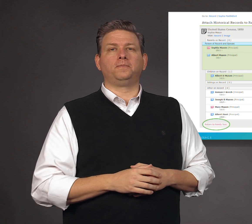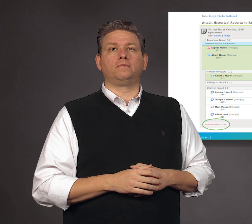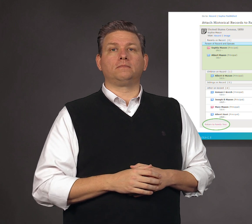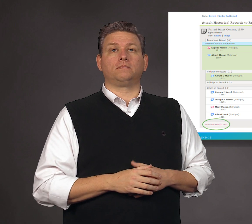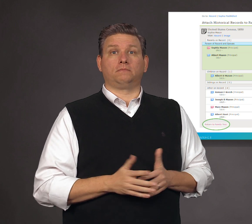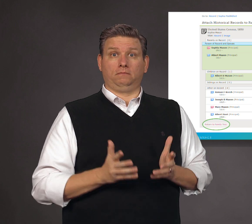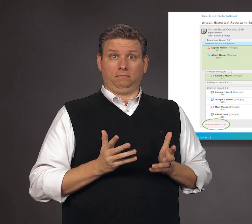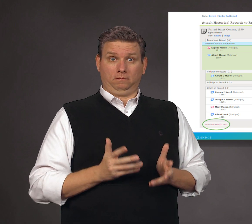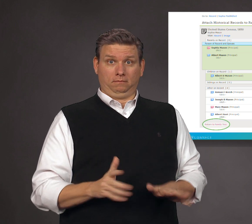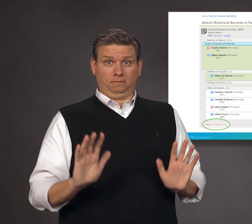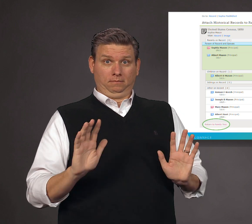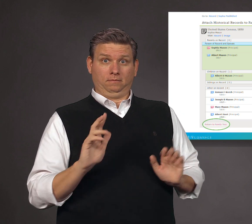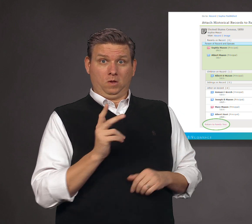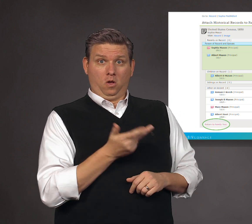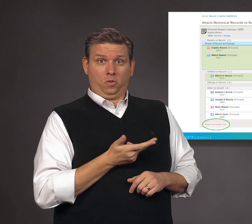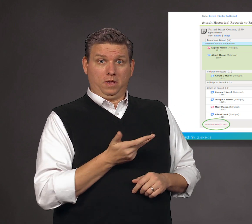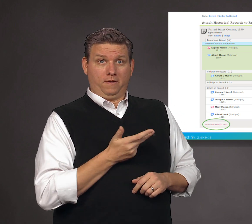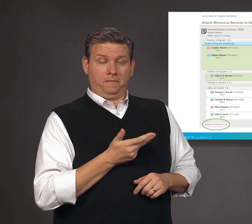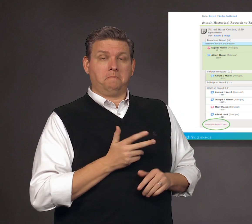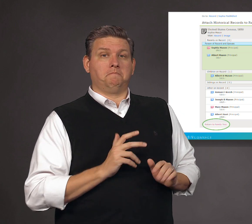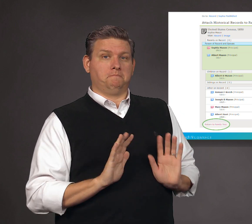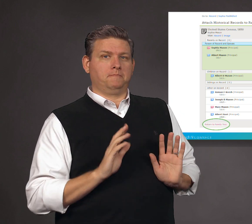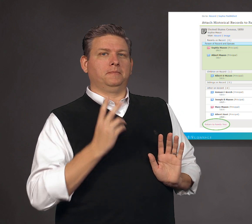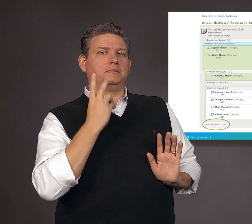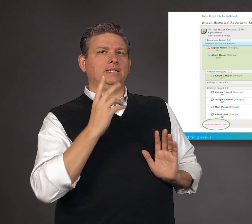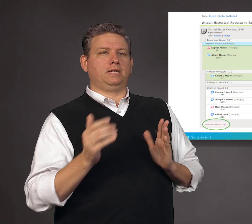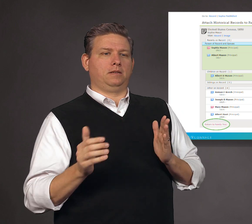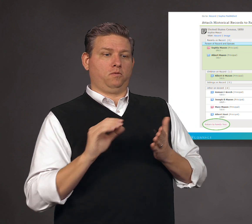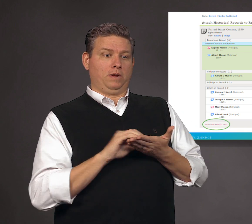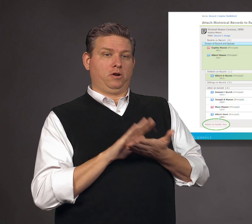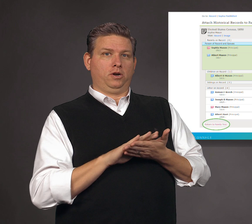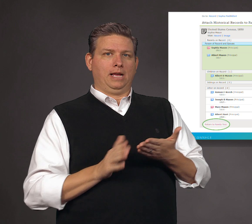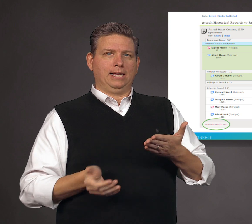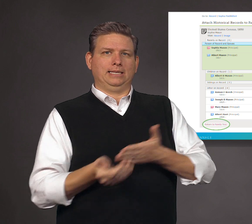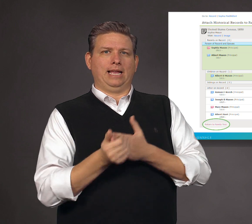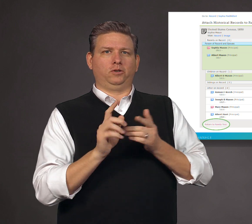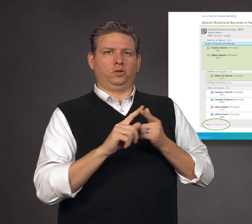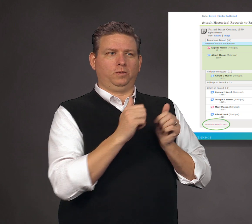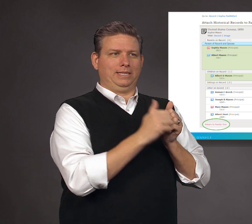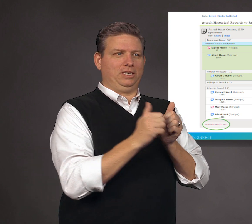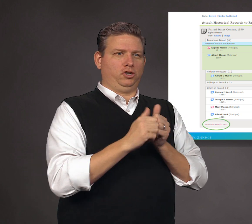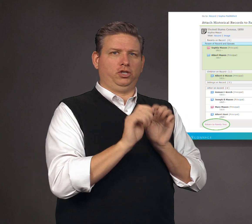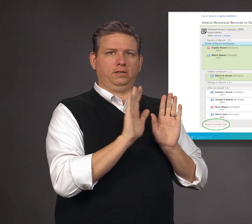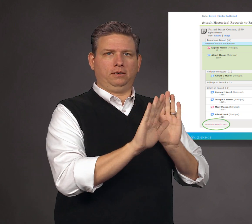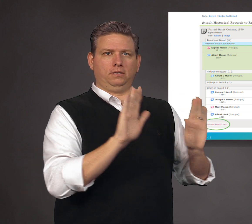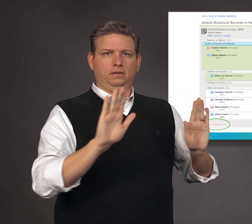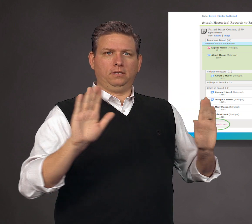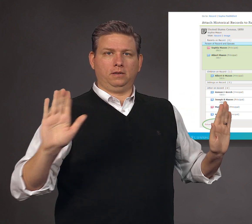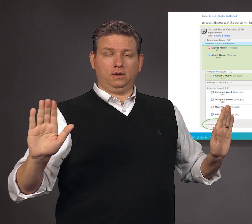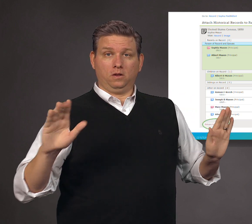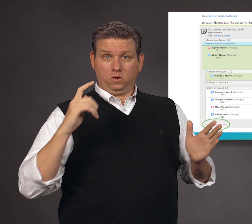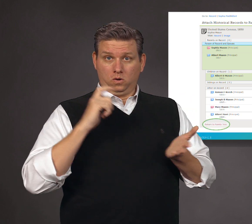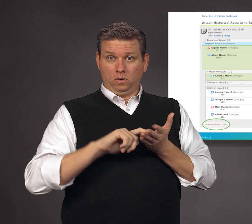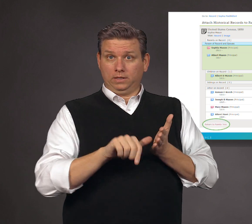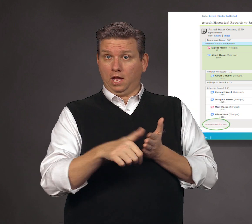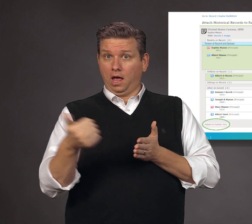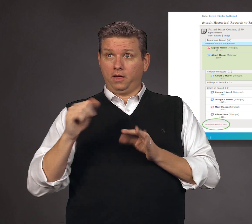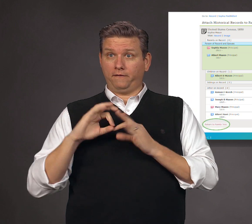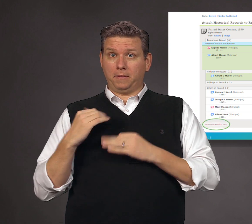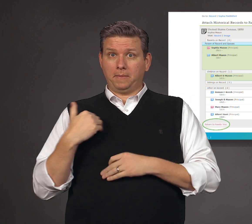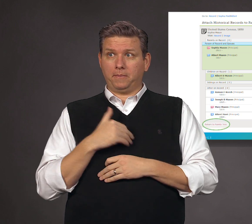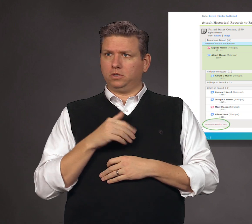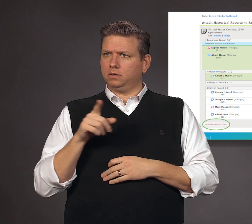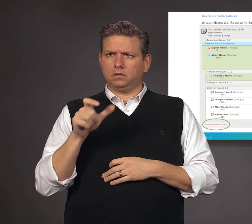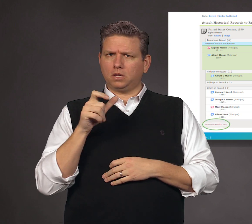Once I have finished the process, you can see that the record is attached to each family member. Notice that there are other household members that are not a part